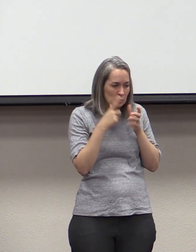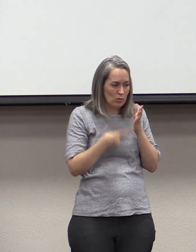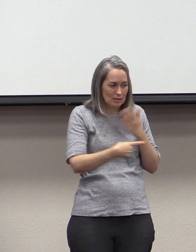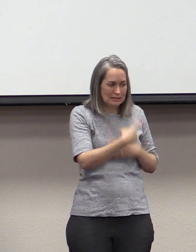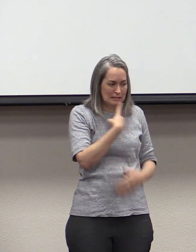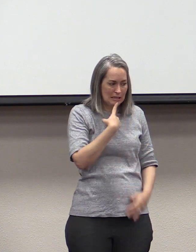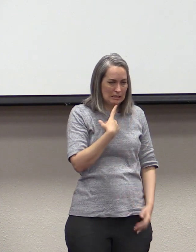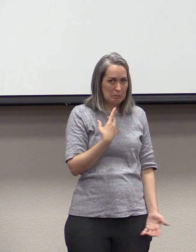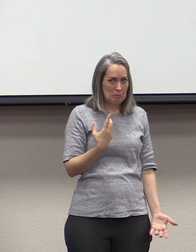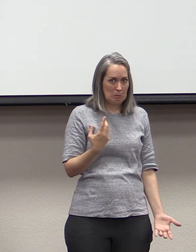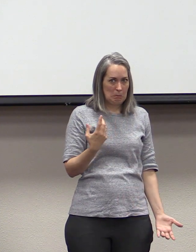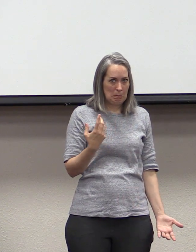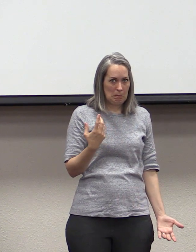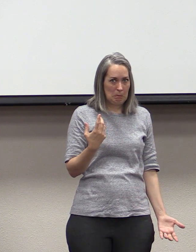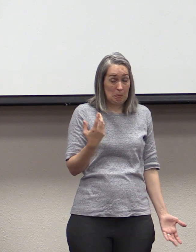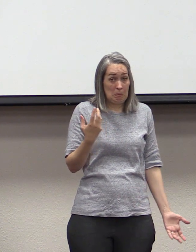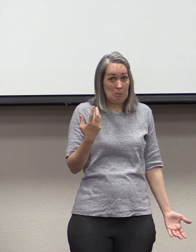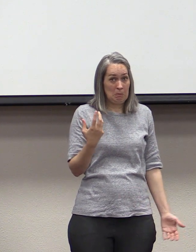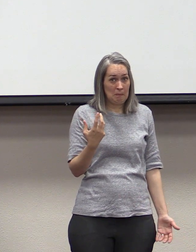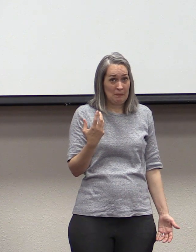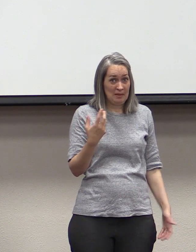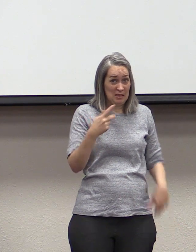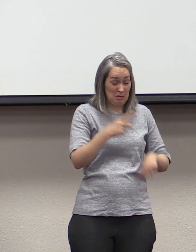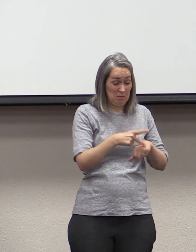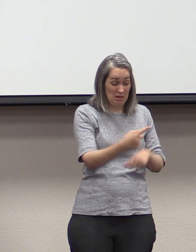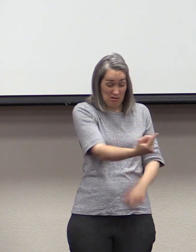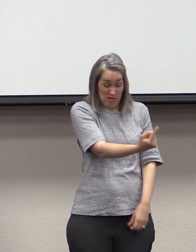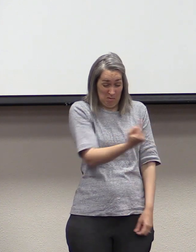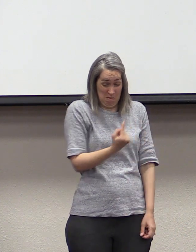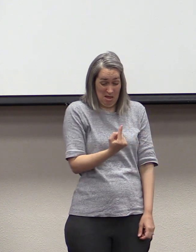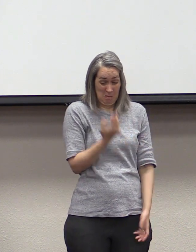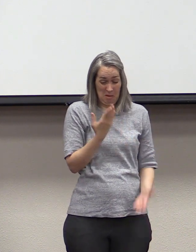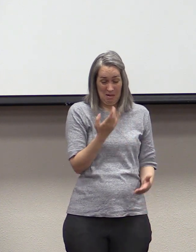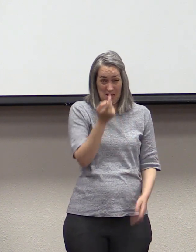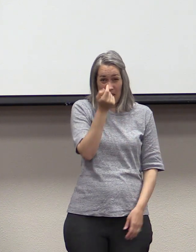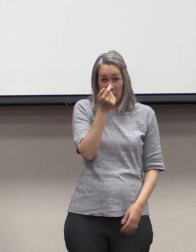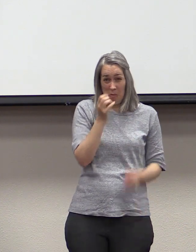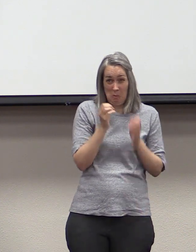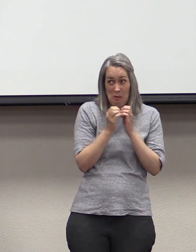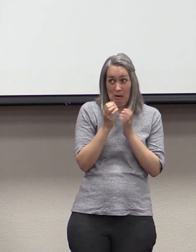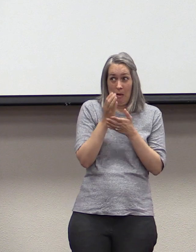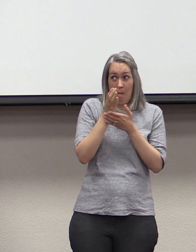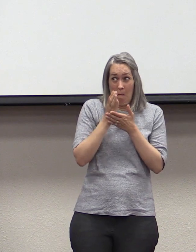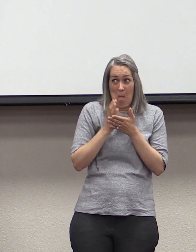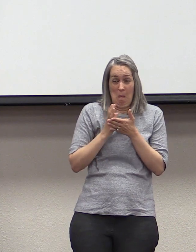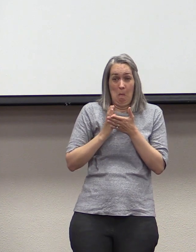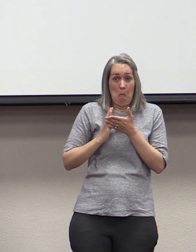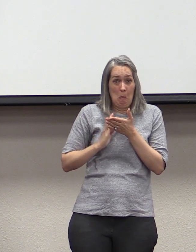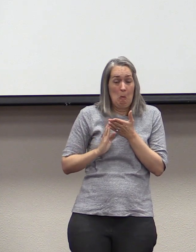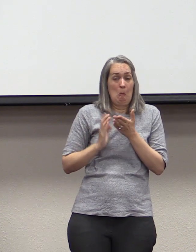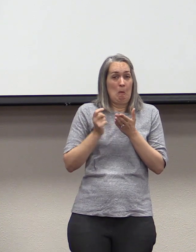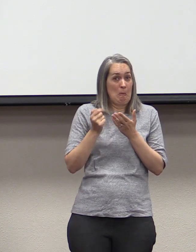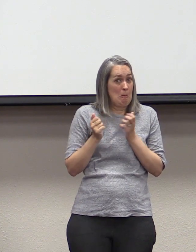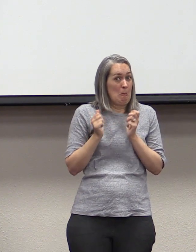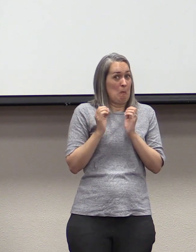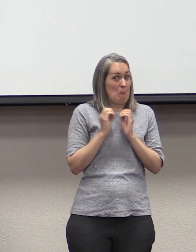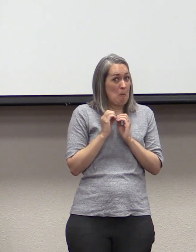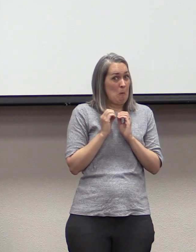had to say? Did he come back maybe a little more humble, maybe a little